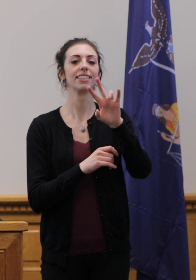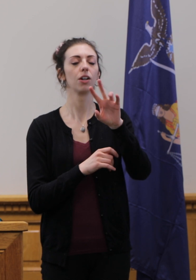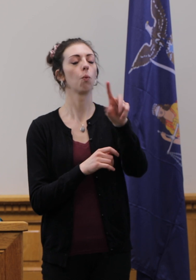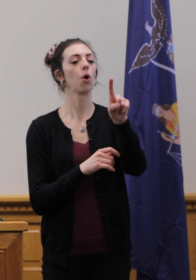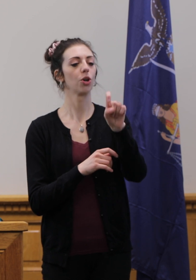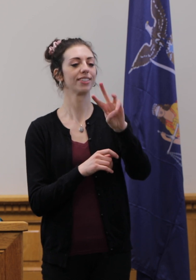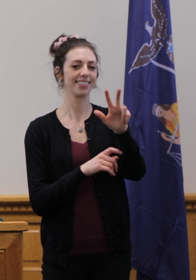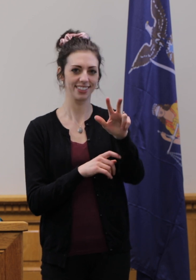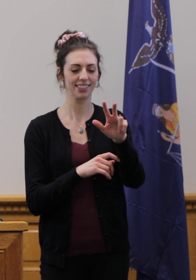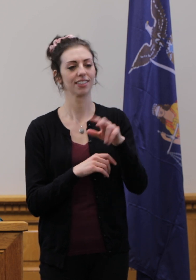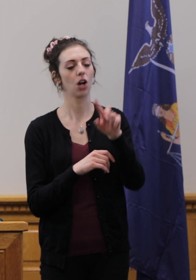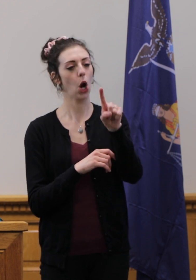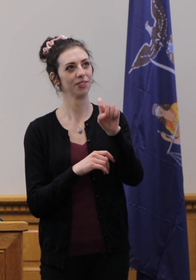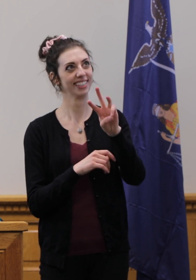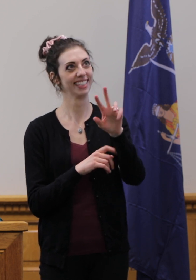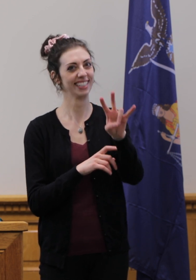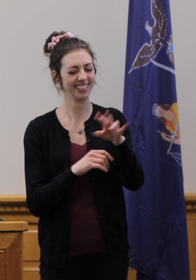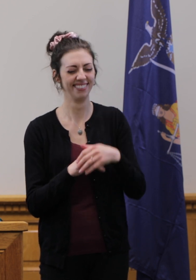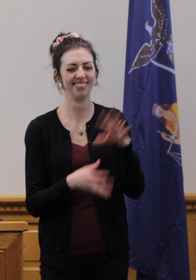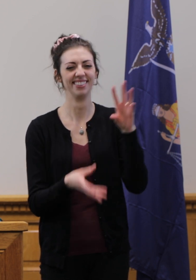167, total tests